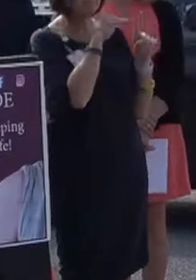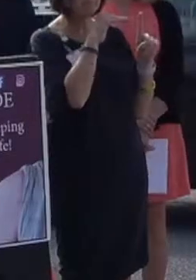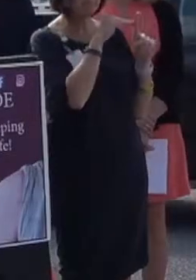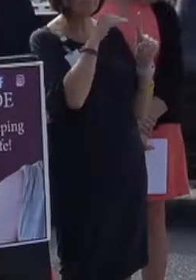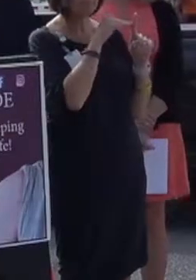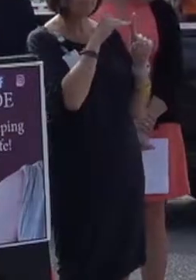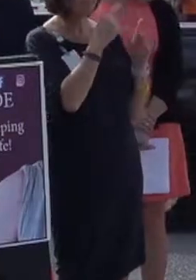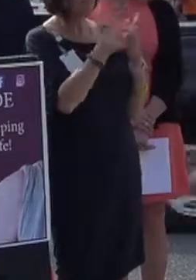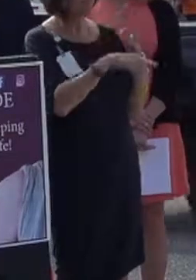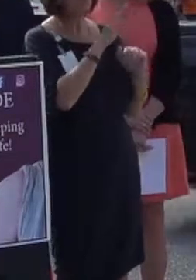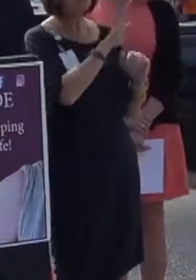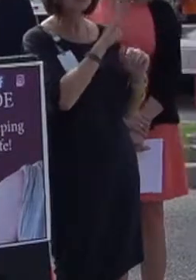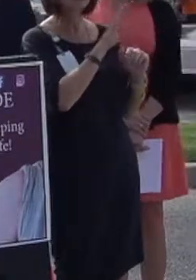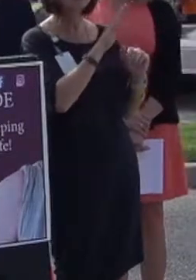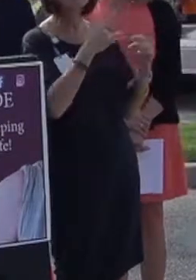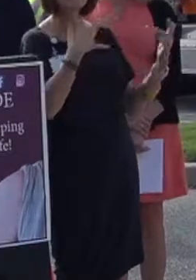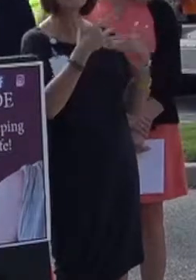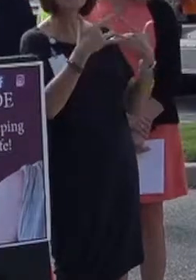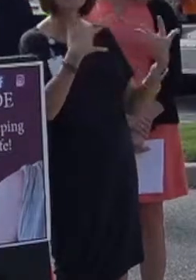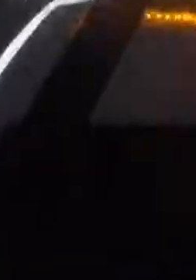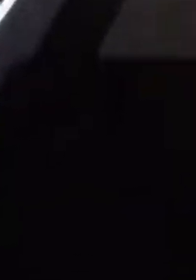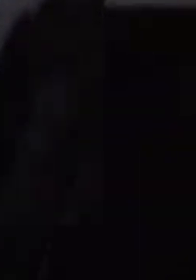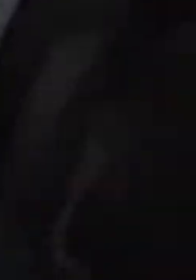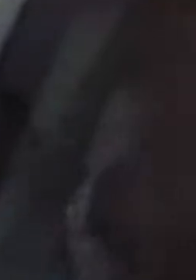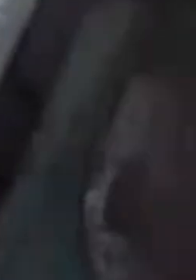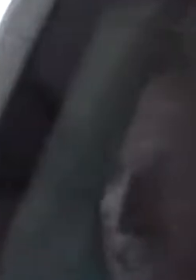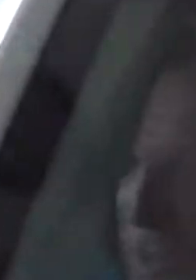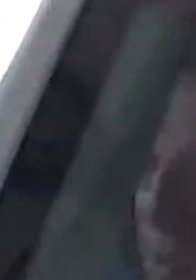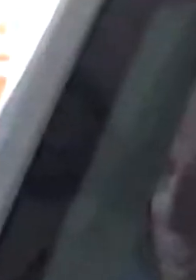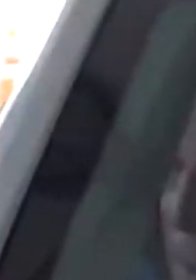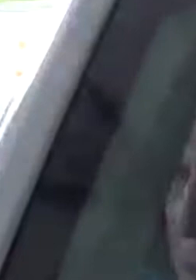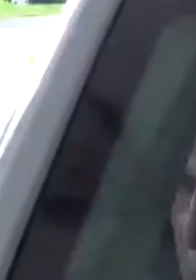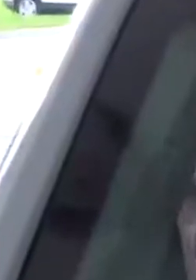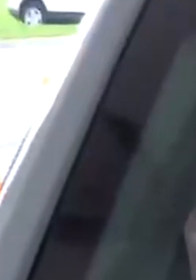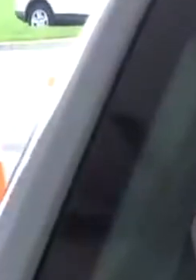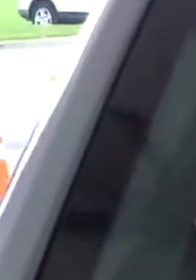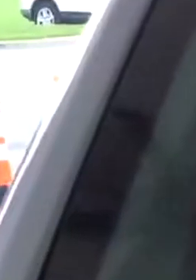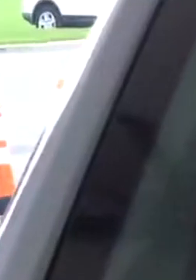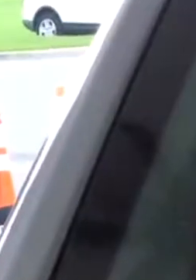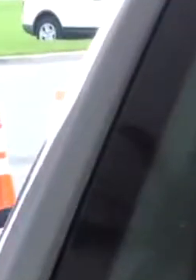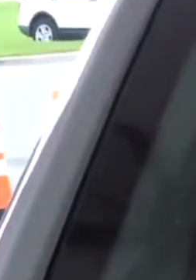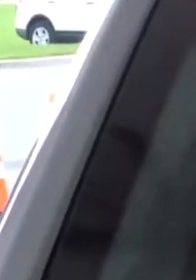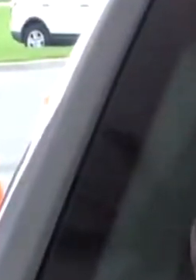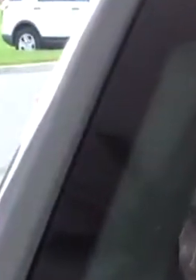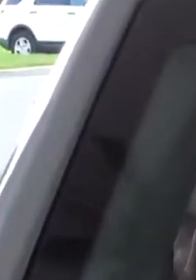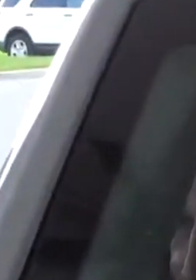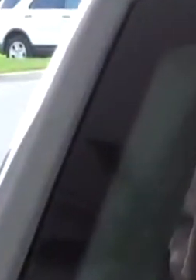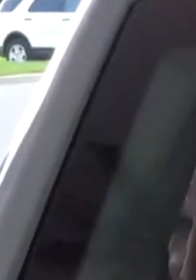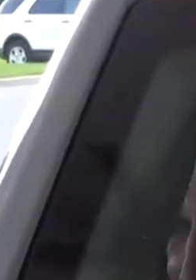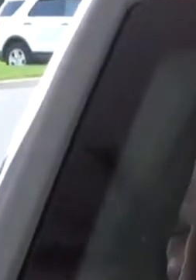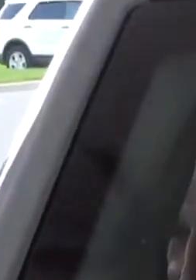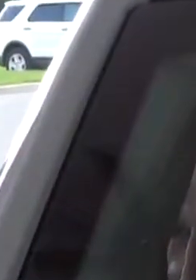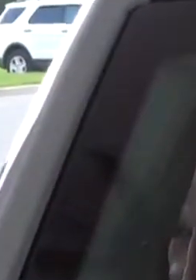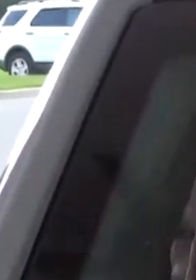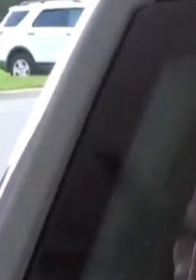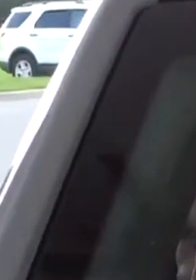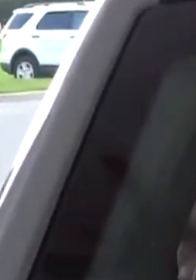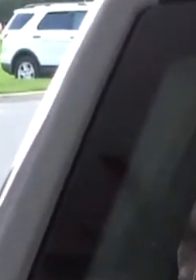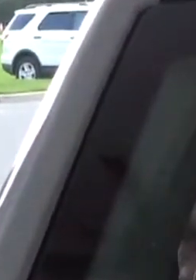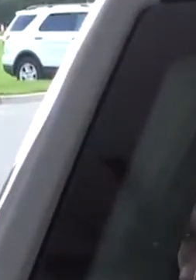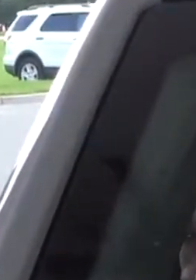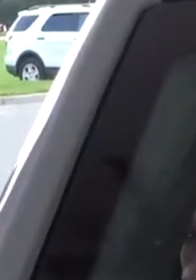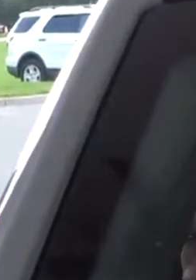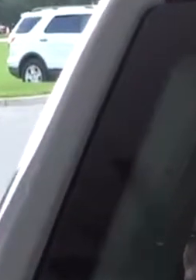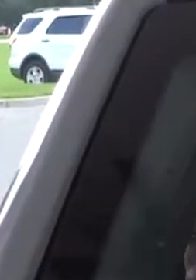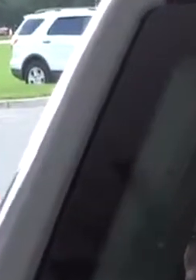what was her biggest concern about the threats that we had here in Delaware in the area of public health. And what she told